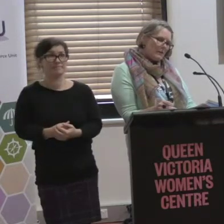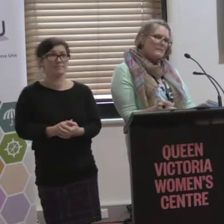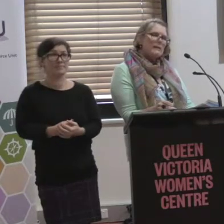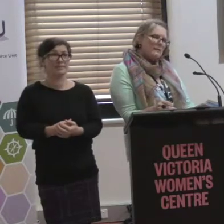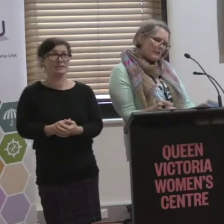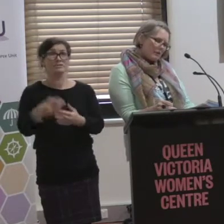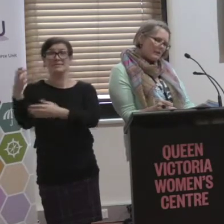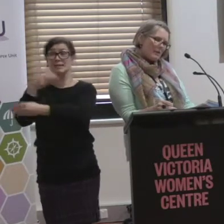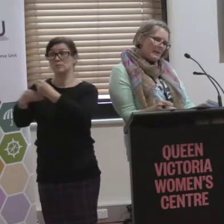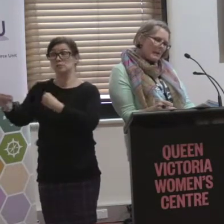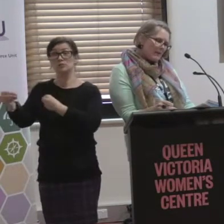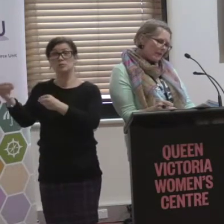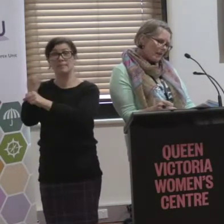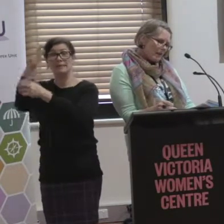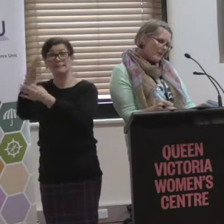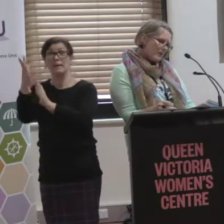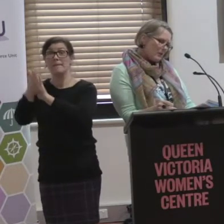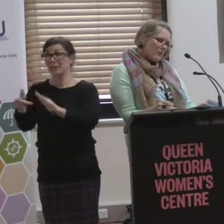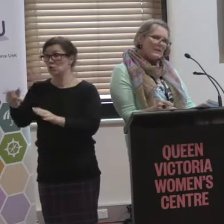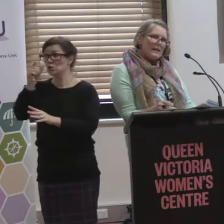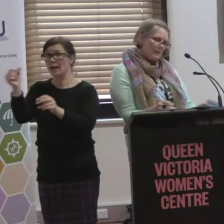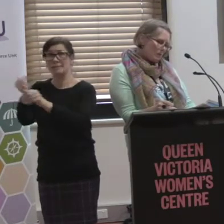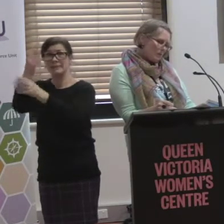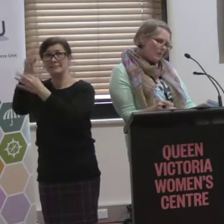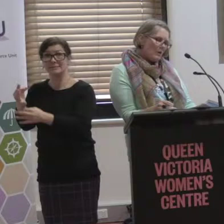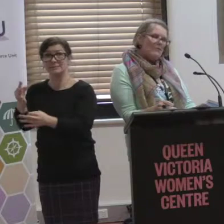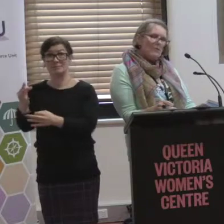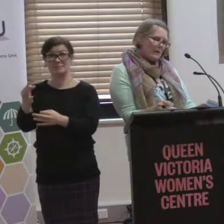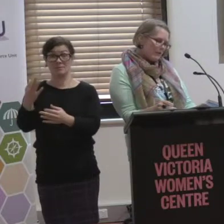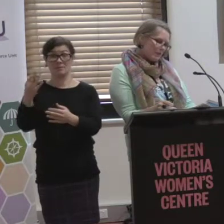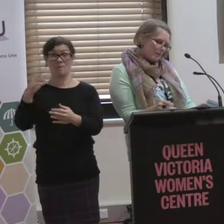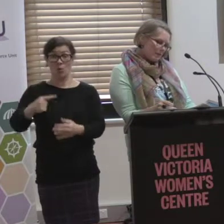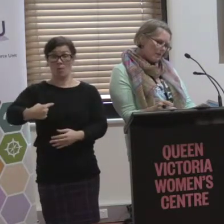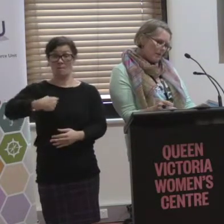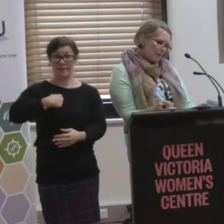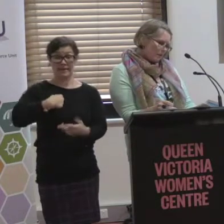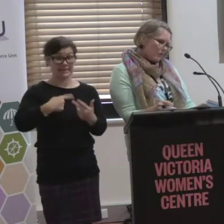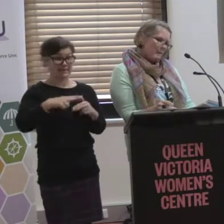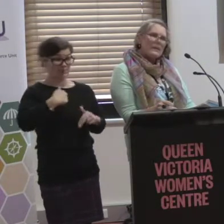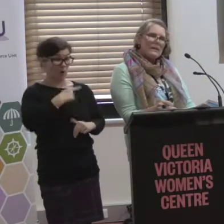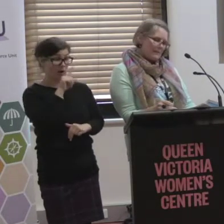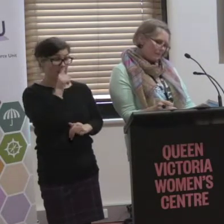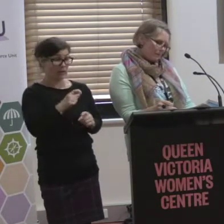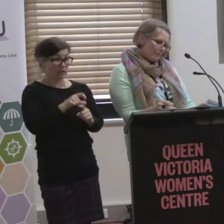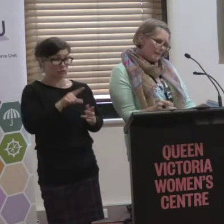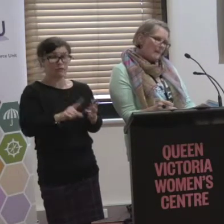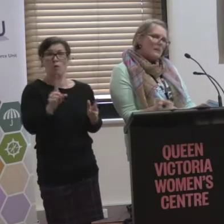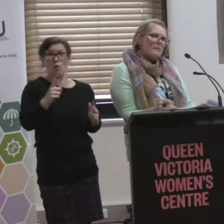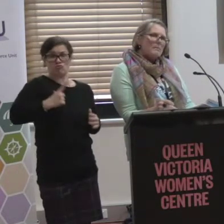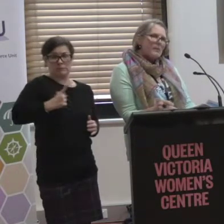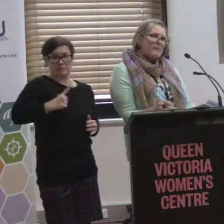proxy to make decisions on behalf of another person who is incapable, for whatever reason, to make that